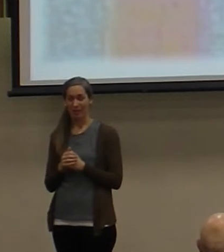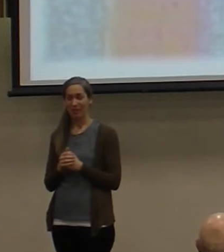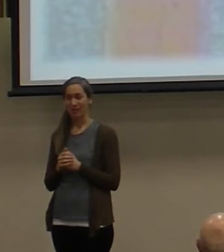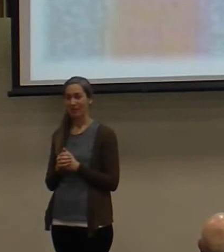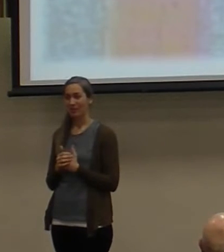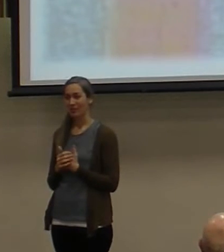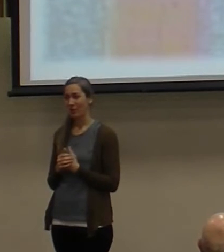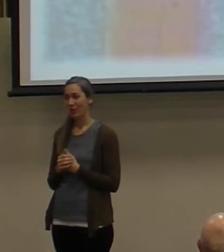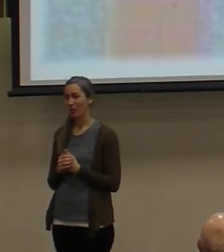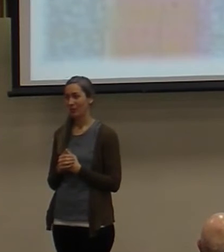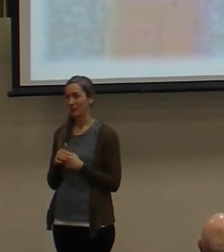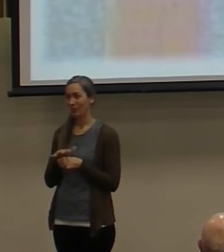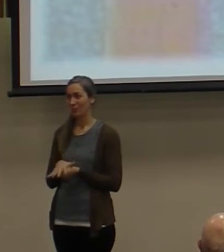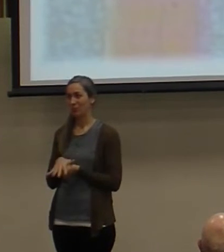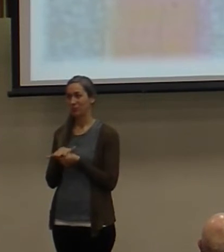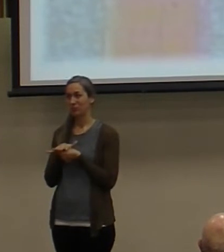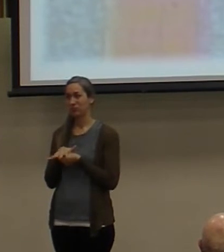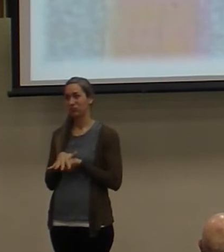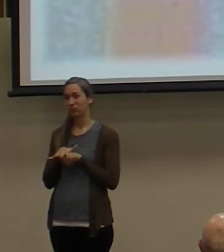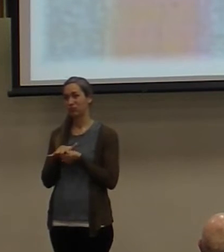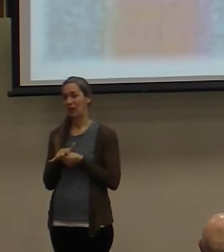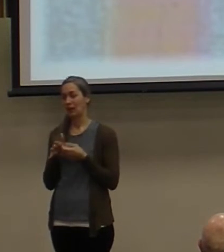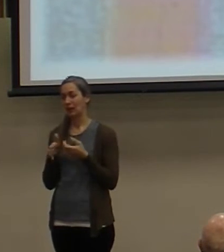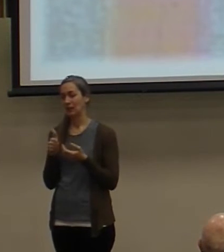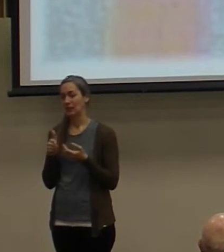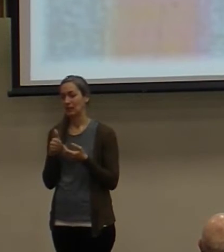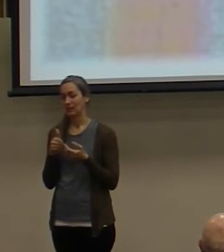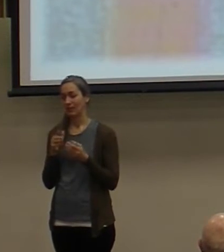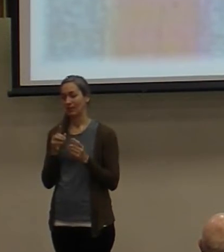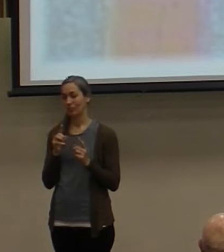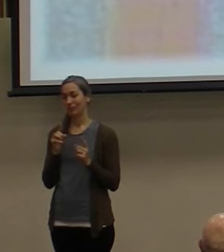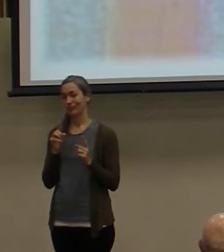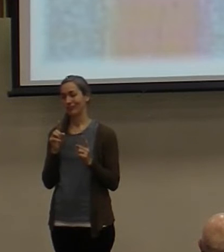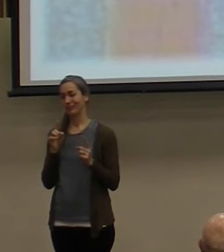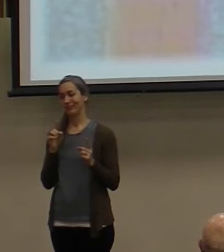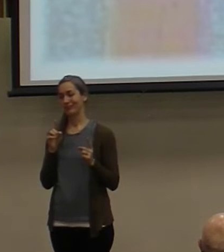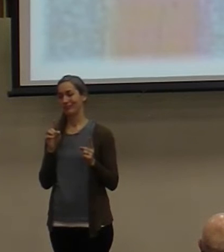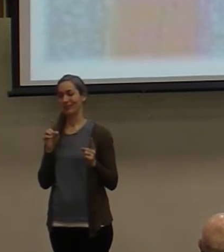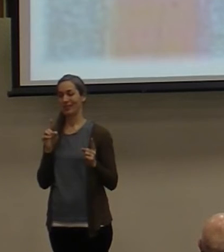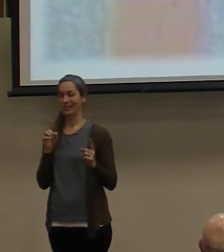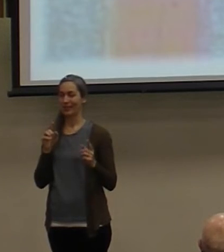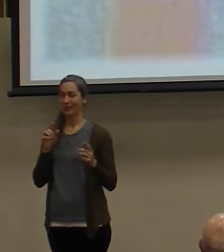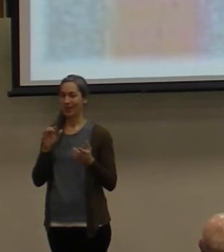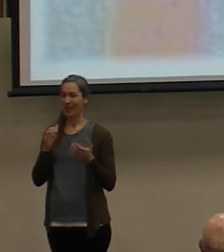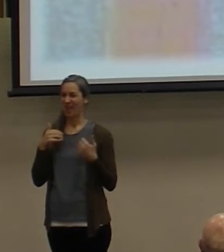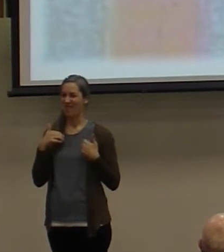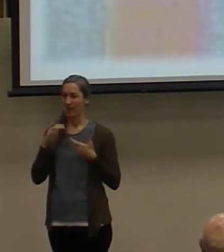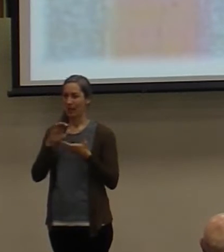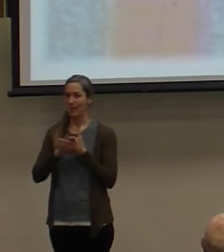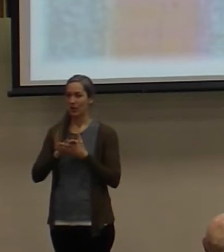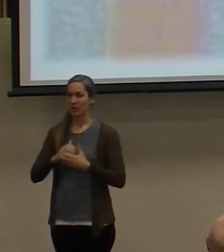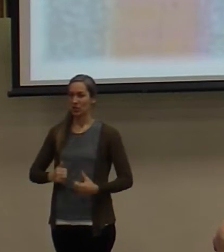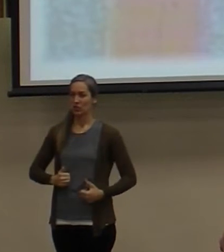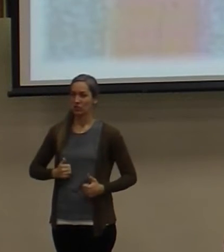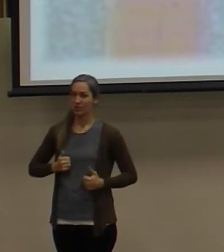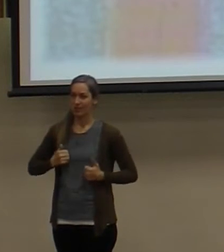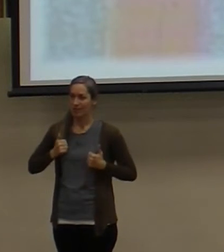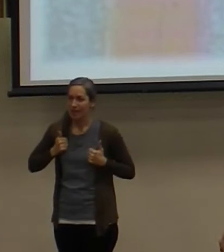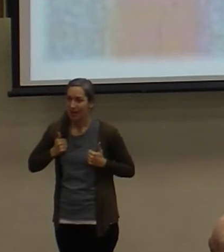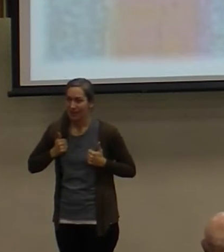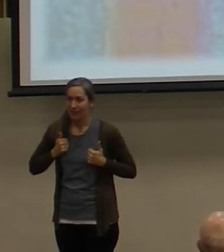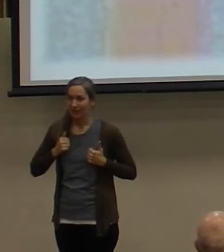that kind of pressure, it is pretty easy to eventually settle for a marriage that is surviving instead of thriving.